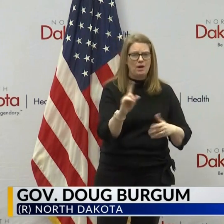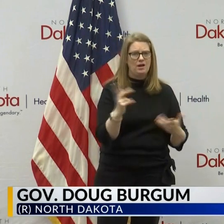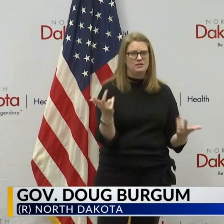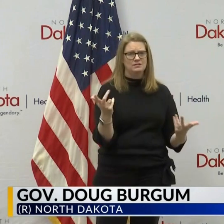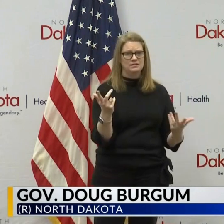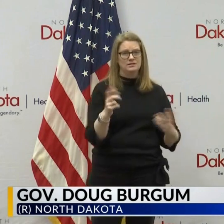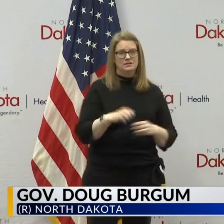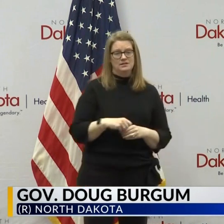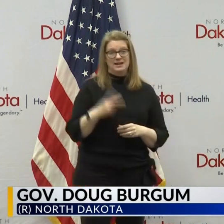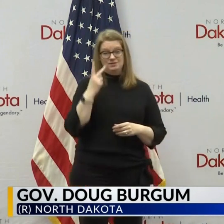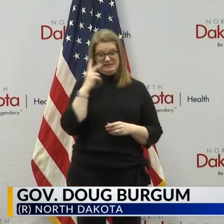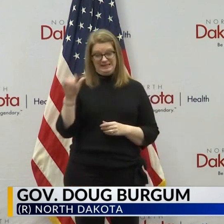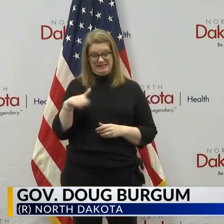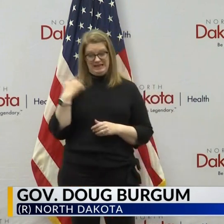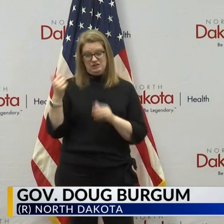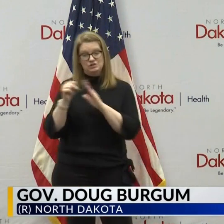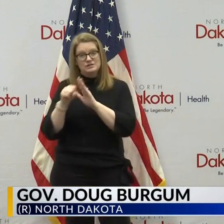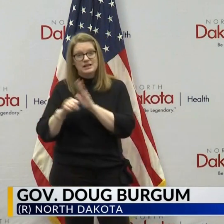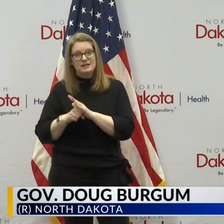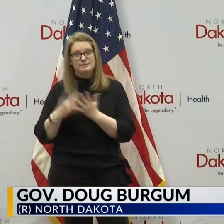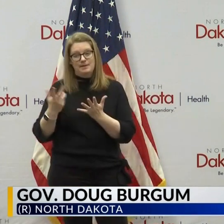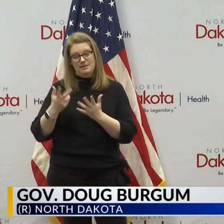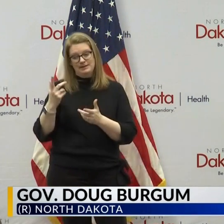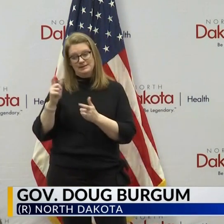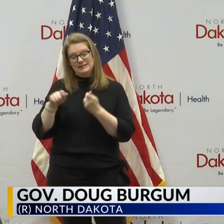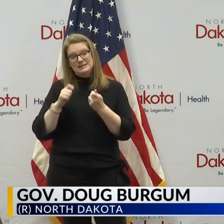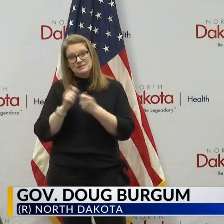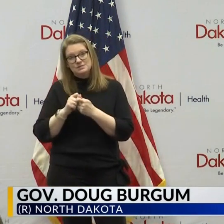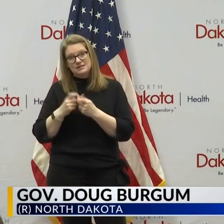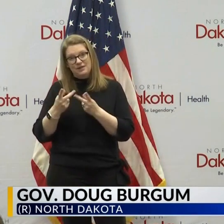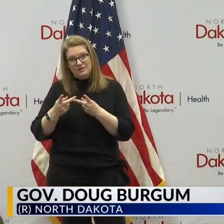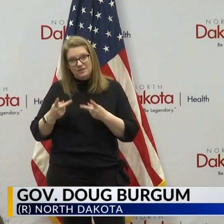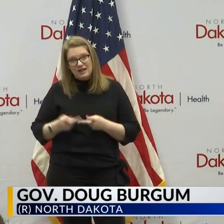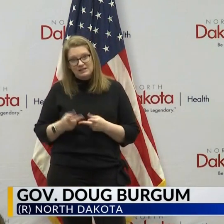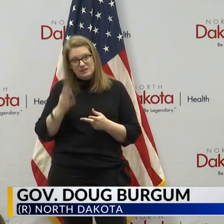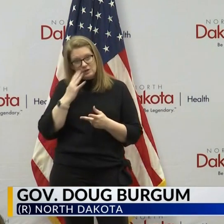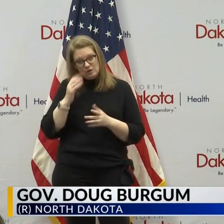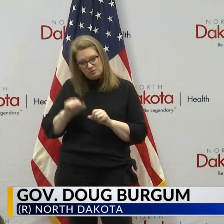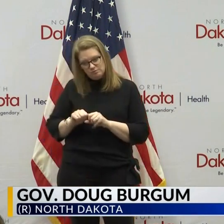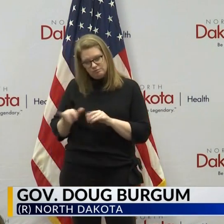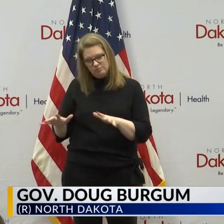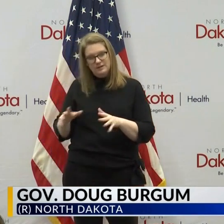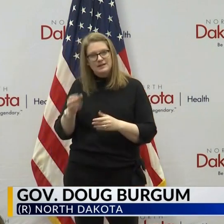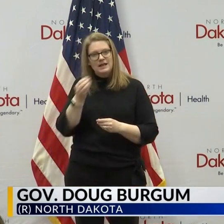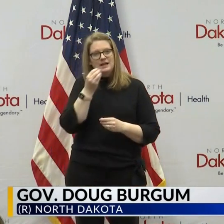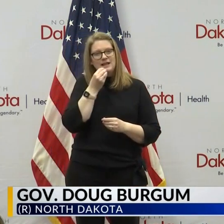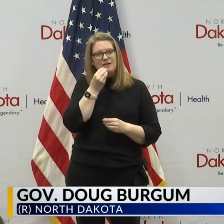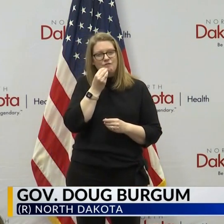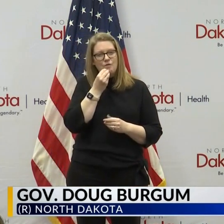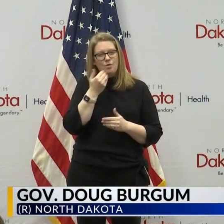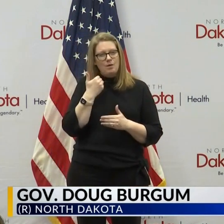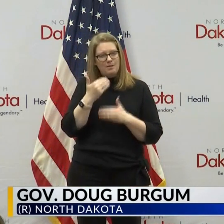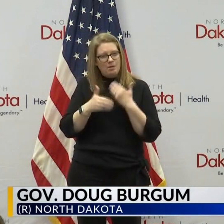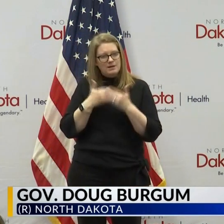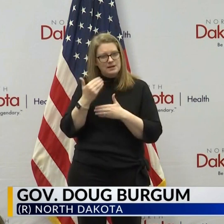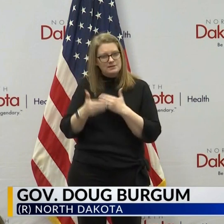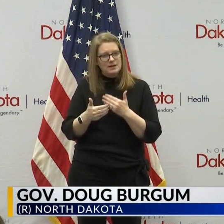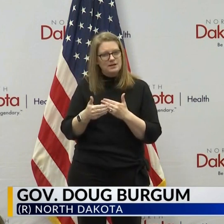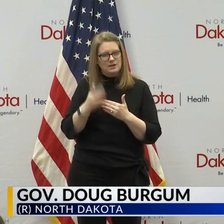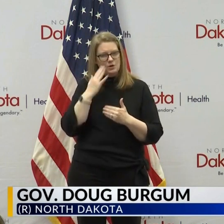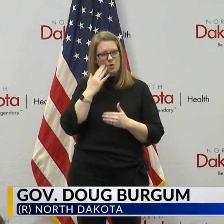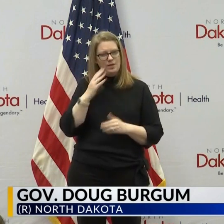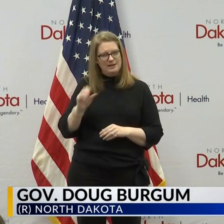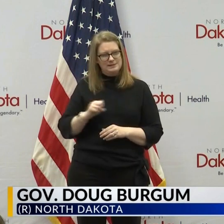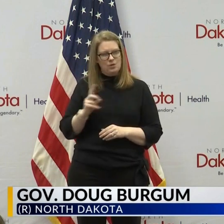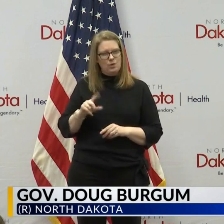states. It could be in a particular facility, like we've seen a couple other states with the outbreaks in food processing plants. This is something that's